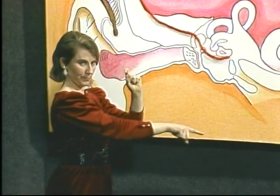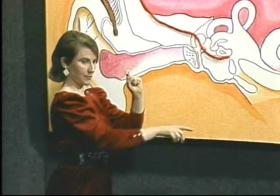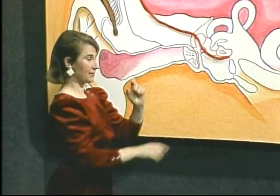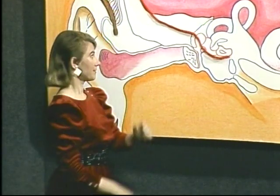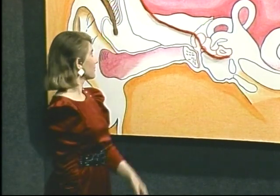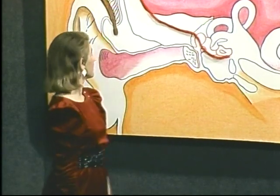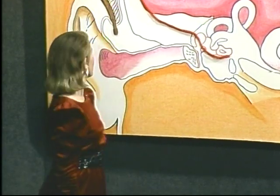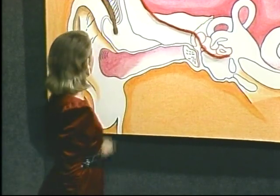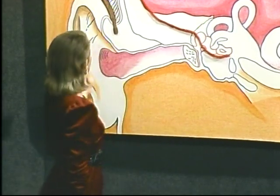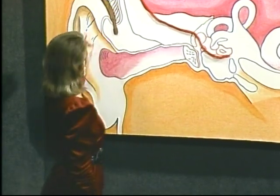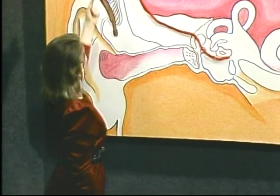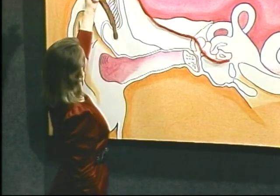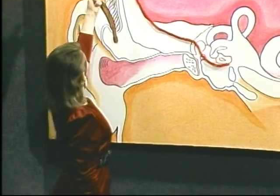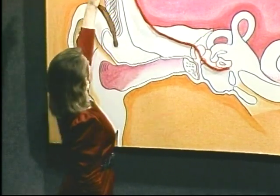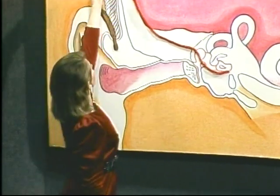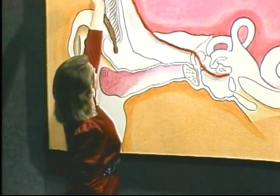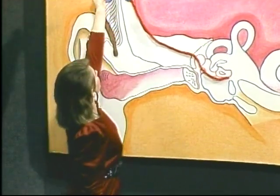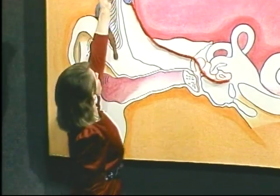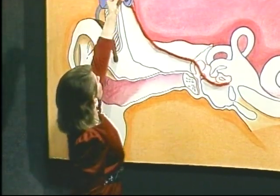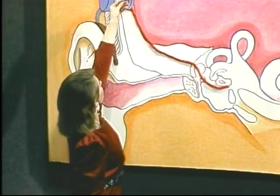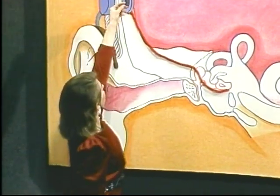The receiver is connected to the electrode.